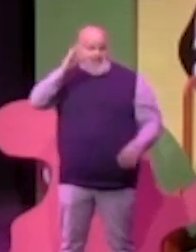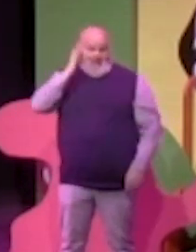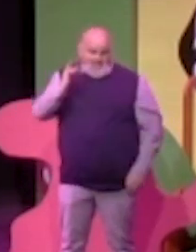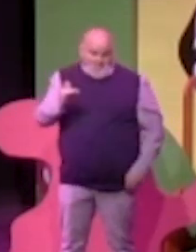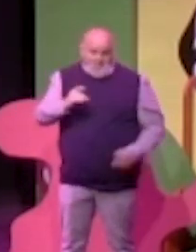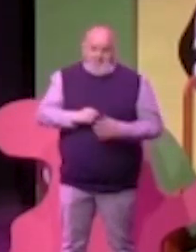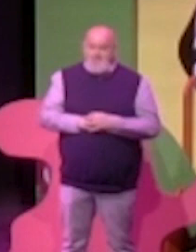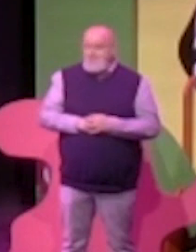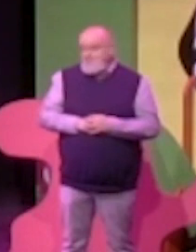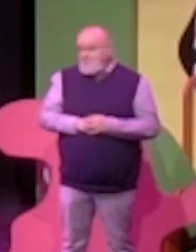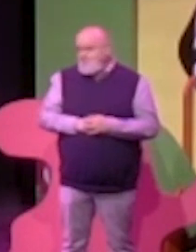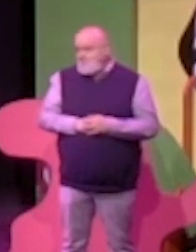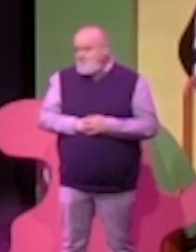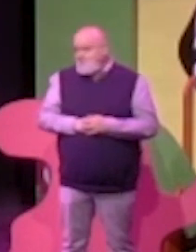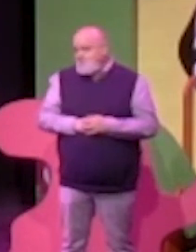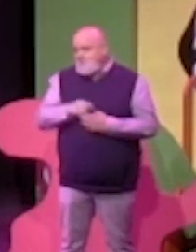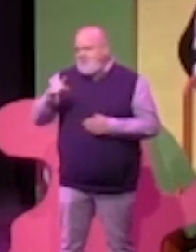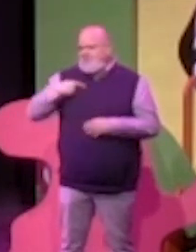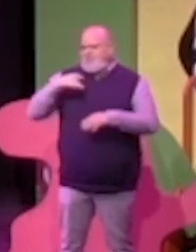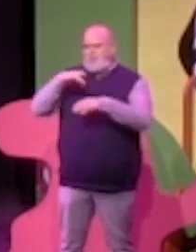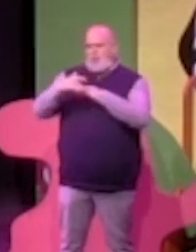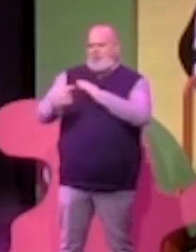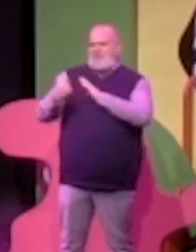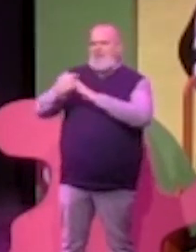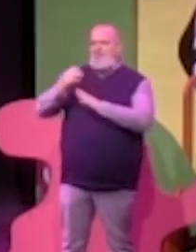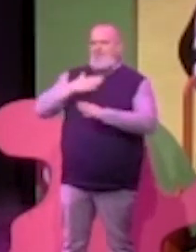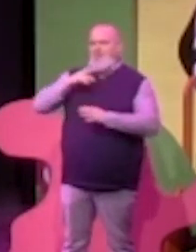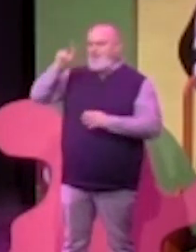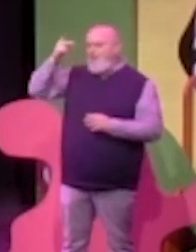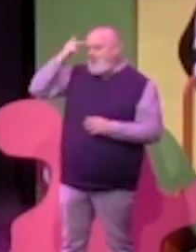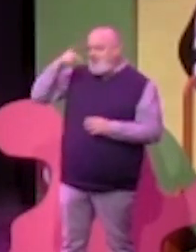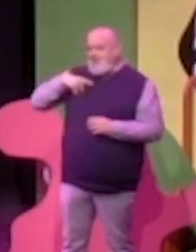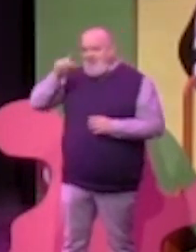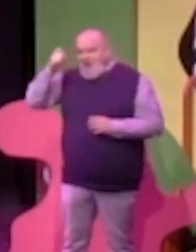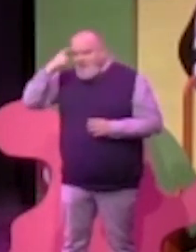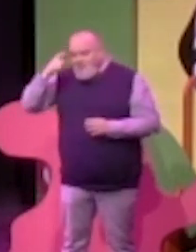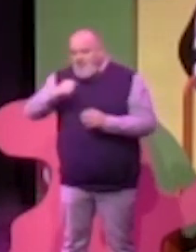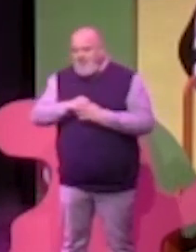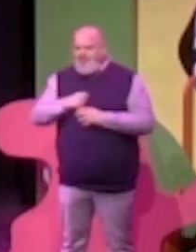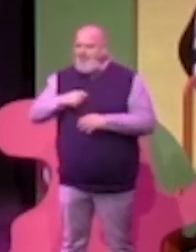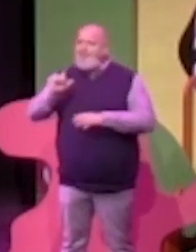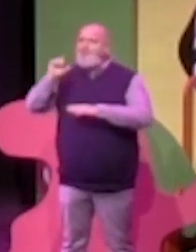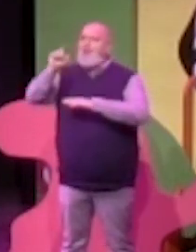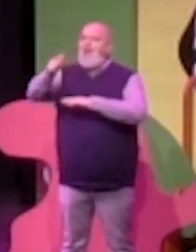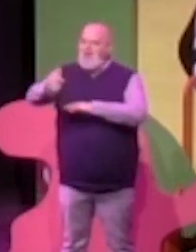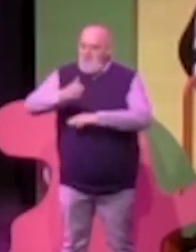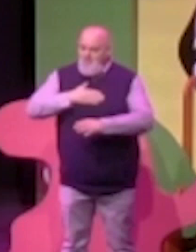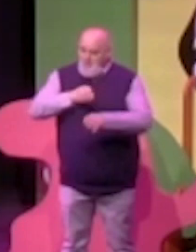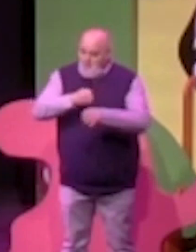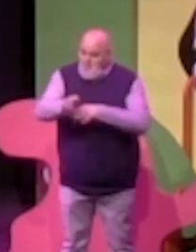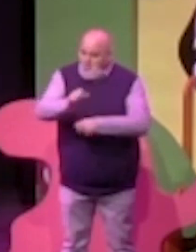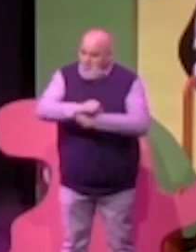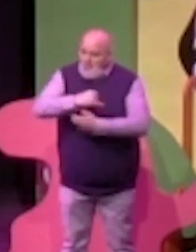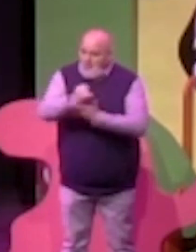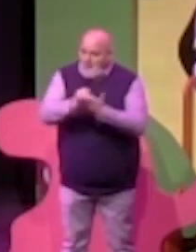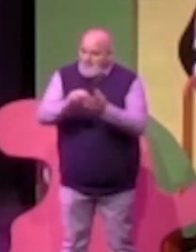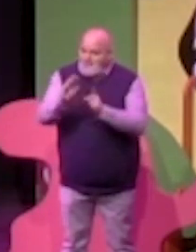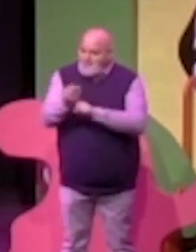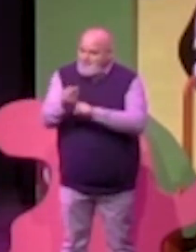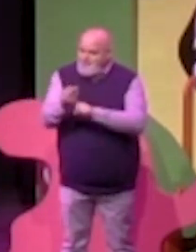Spent early part of my career in politics and government, and then the latter part of my career working in arts and